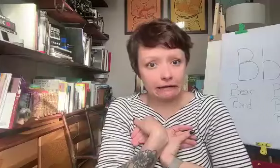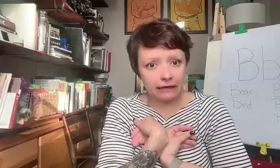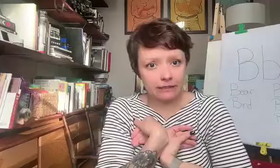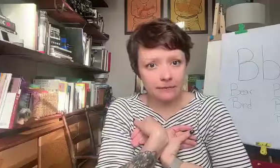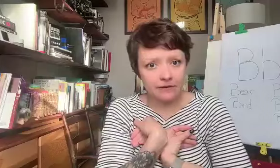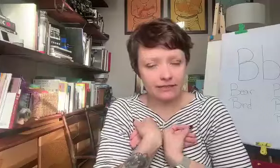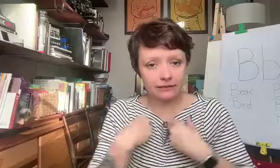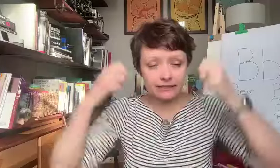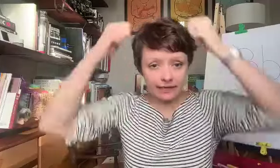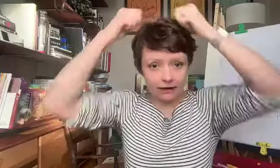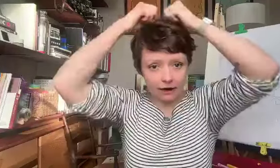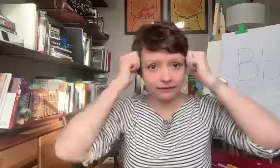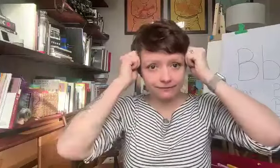Sadly, some of us still need to get our